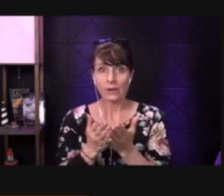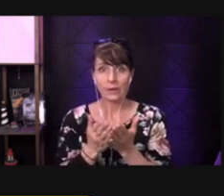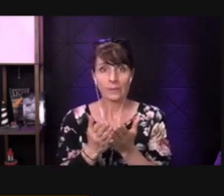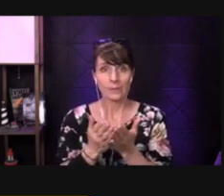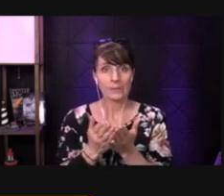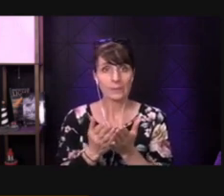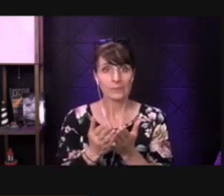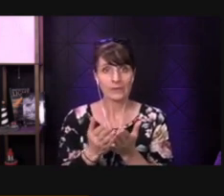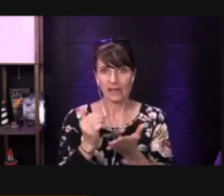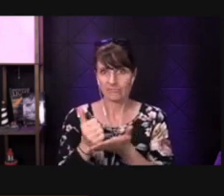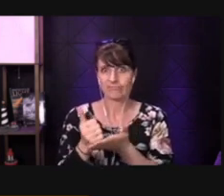just helped us